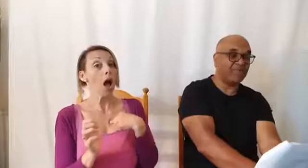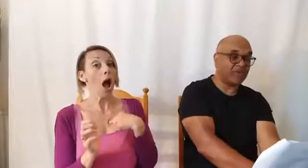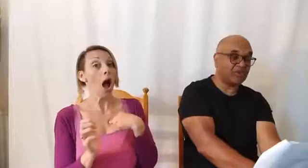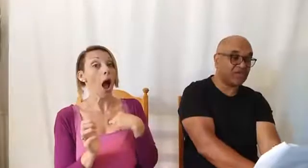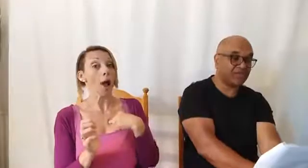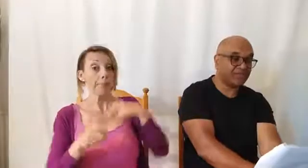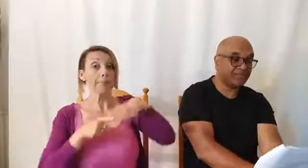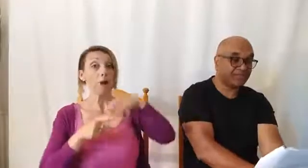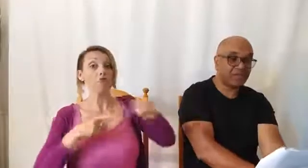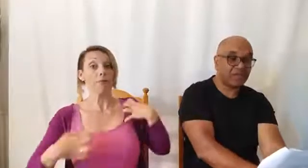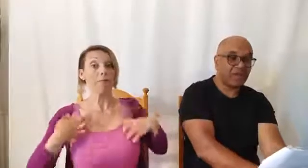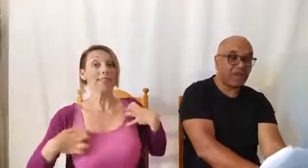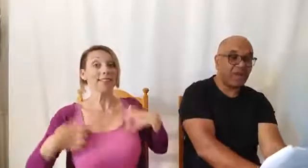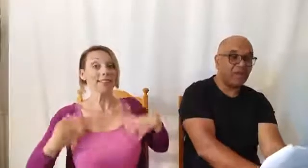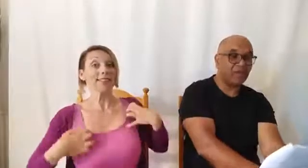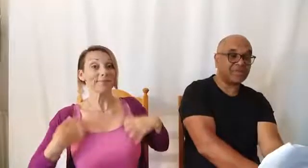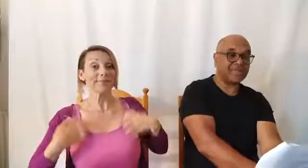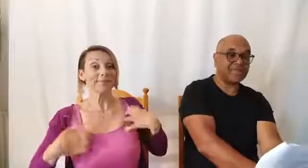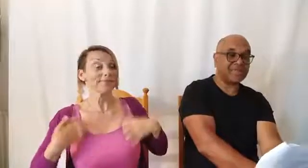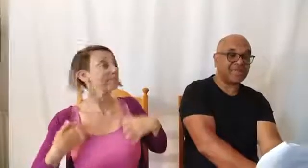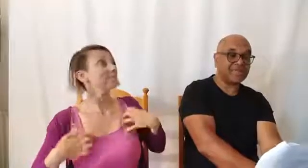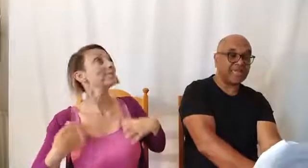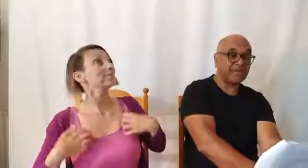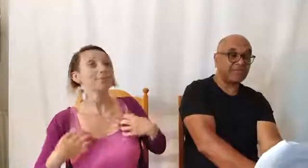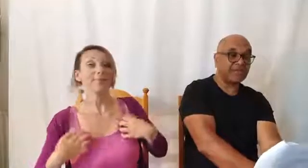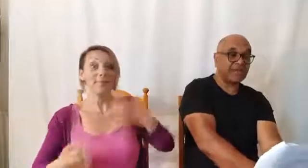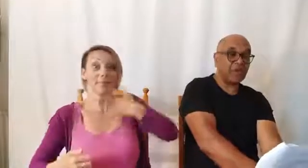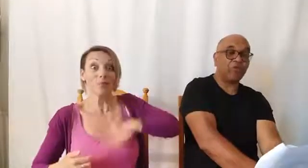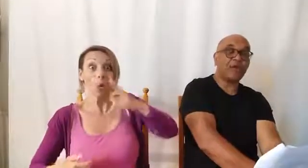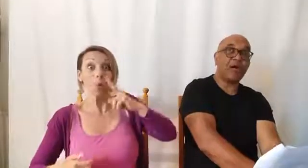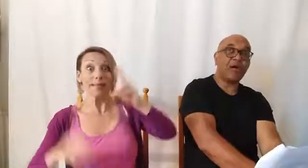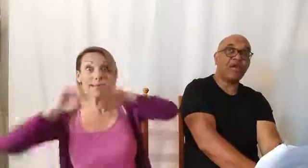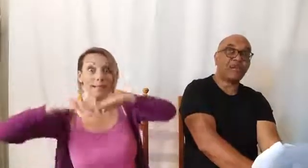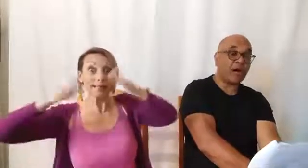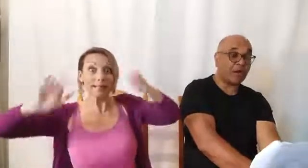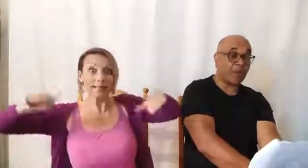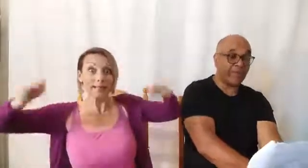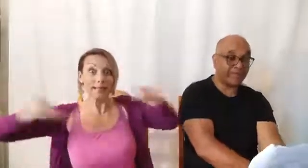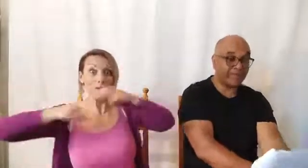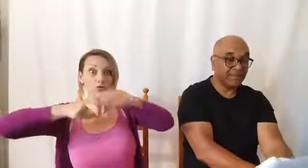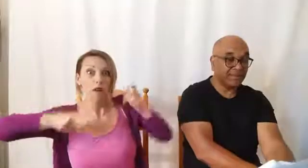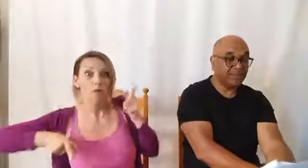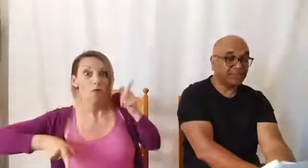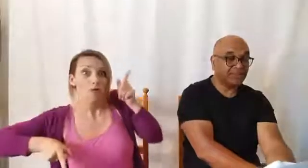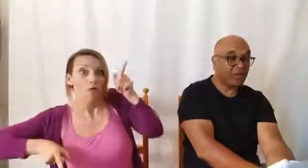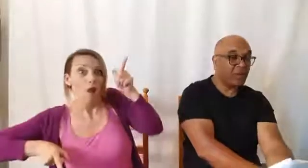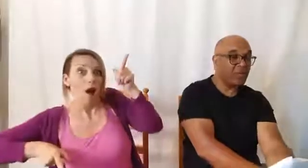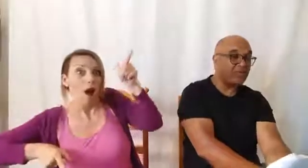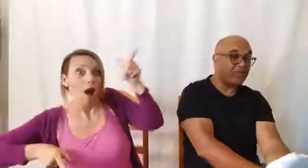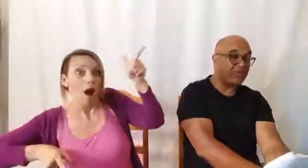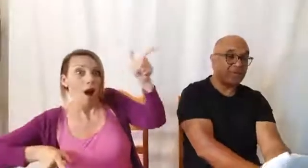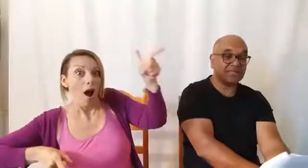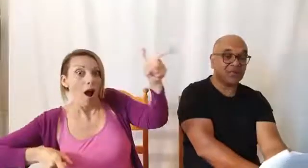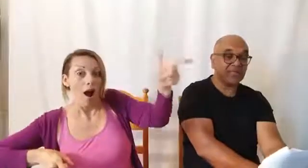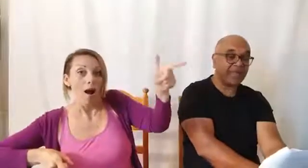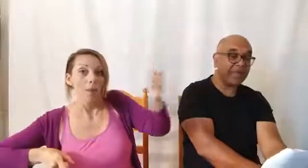adventure. I want to see the sea and go far, far away. I want to make friends with big,